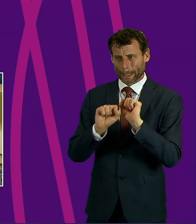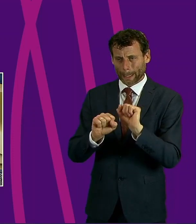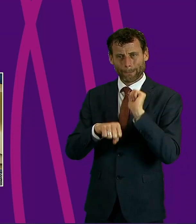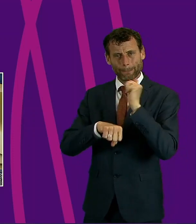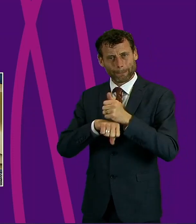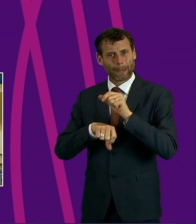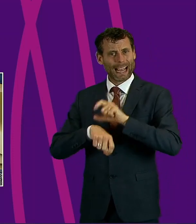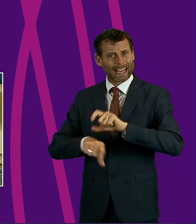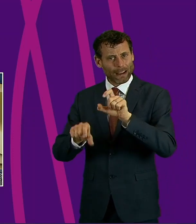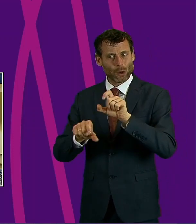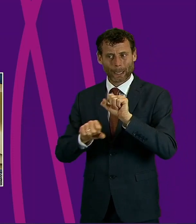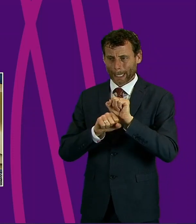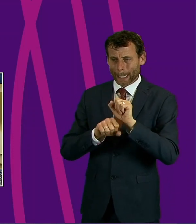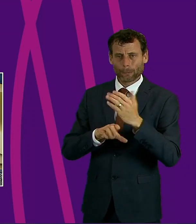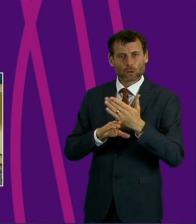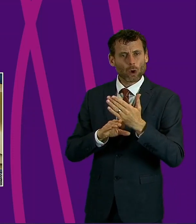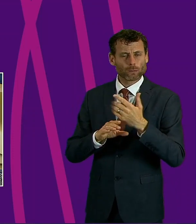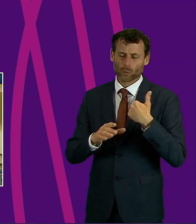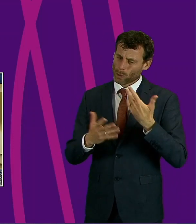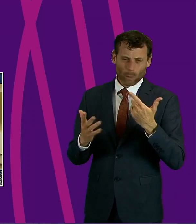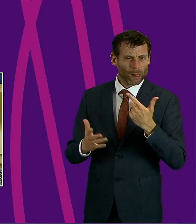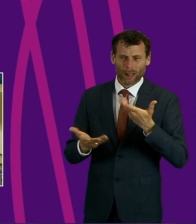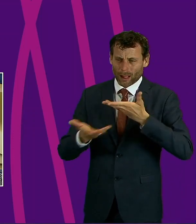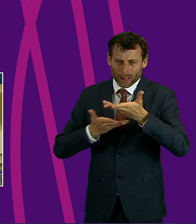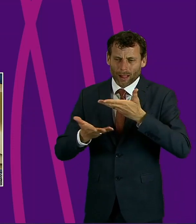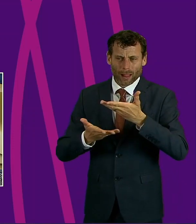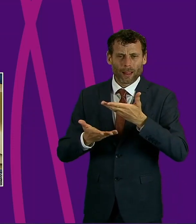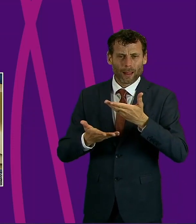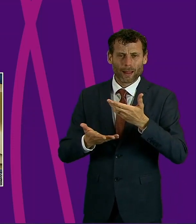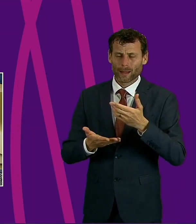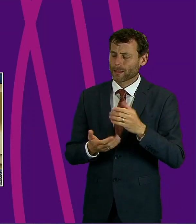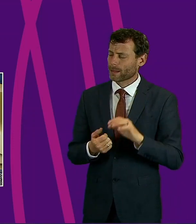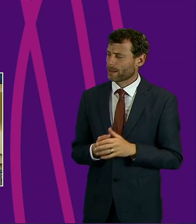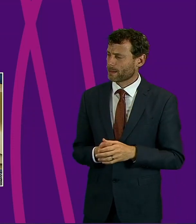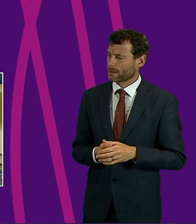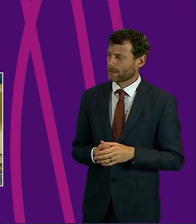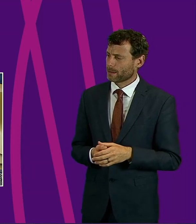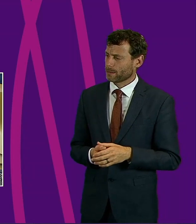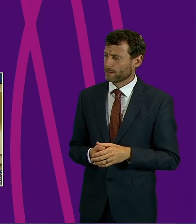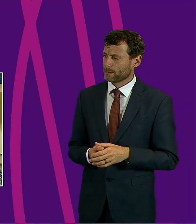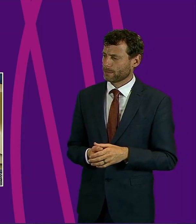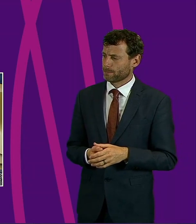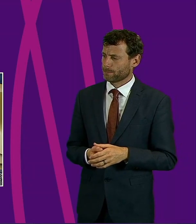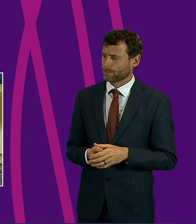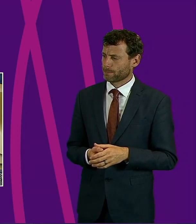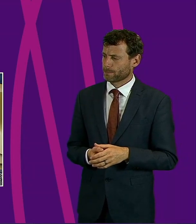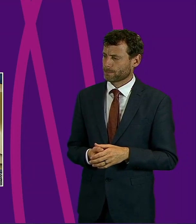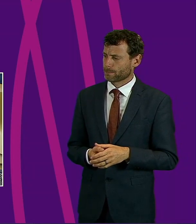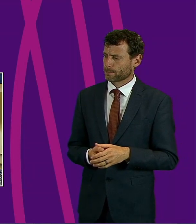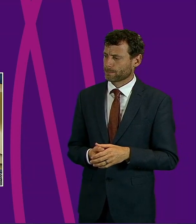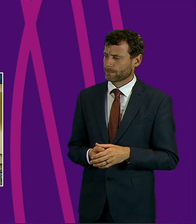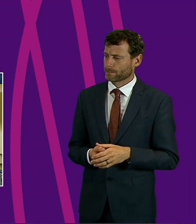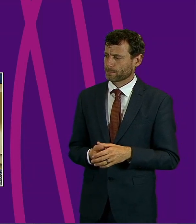give an assurance that we will also make sure that PACE is operational. It may, as everything else does right now, have to